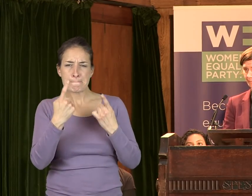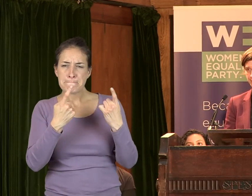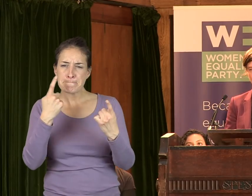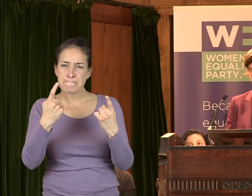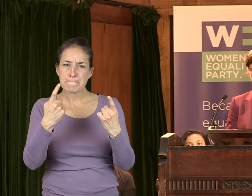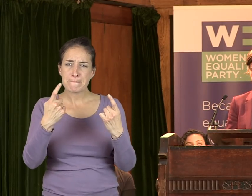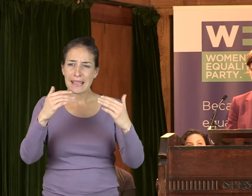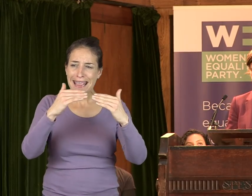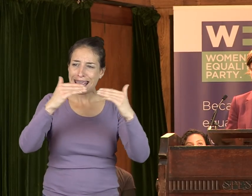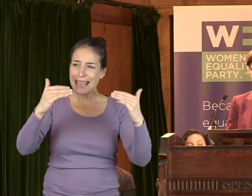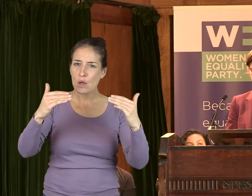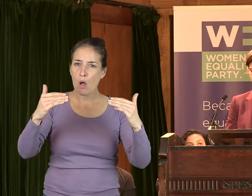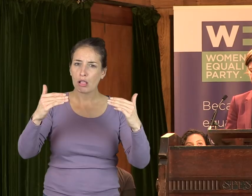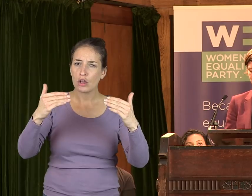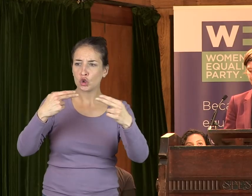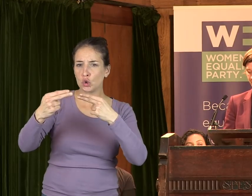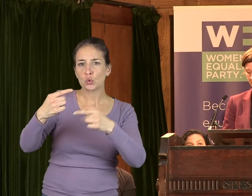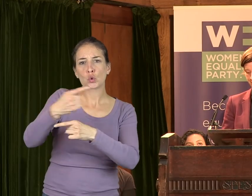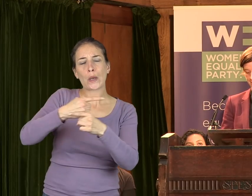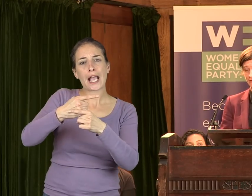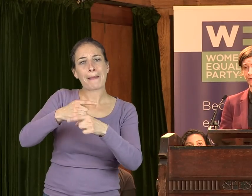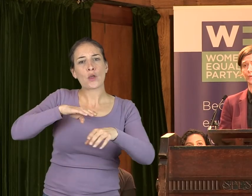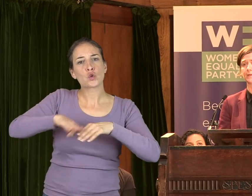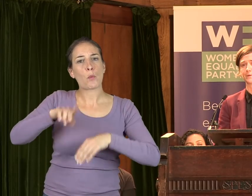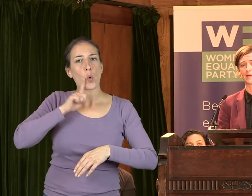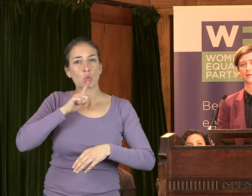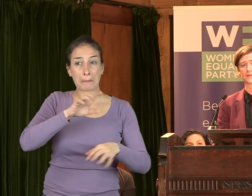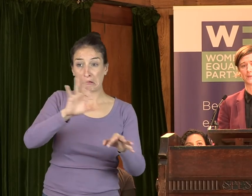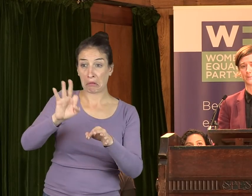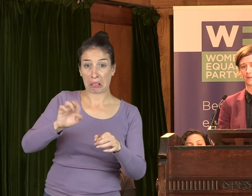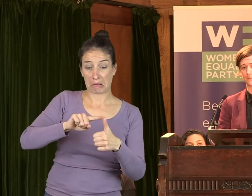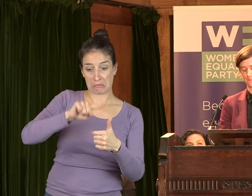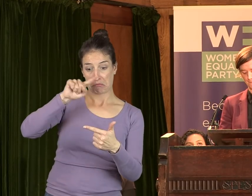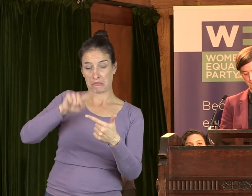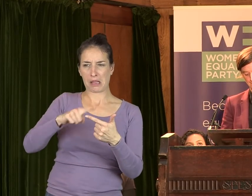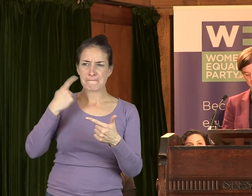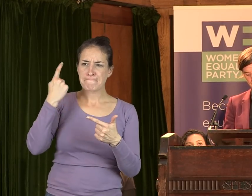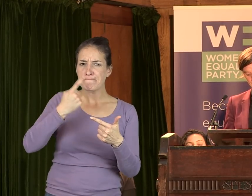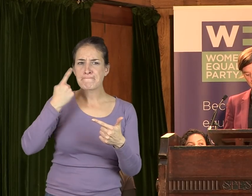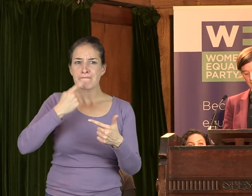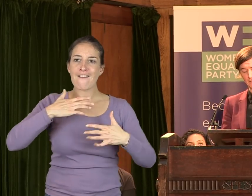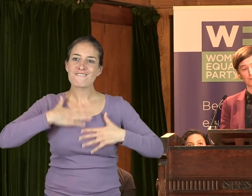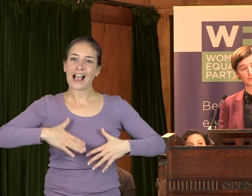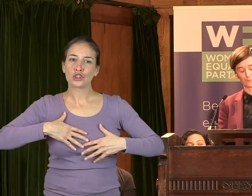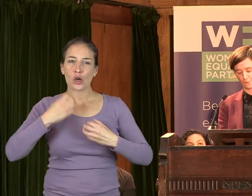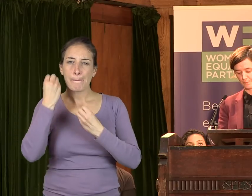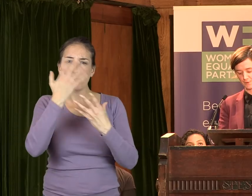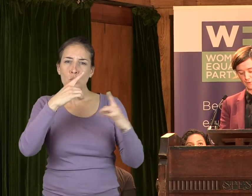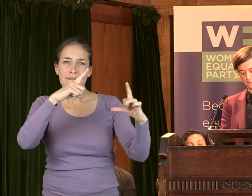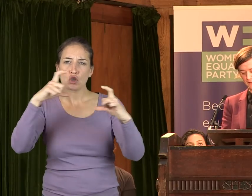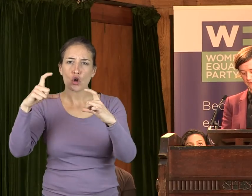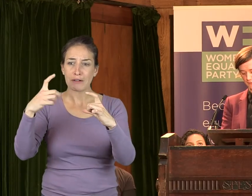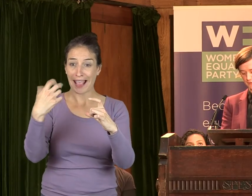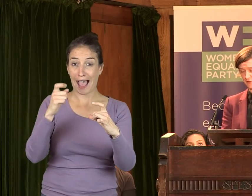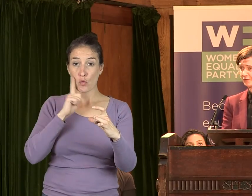looked for, but not found, fashion and beauty photography that shows women with a healthy BMI. I have looked for, but